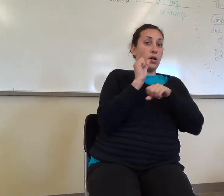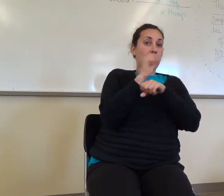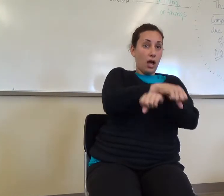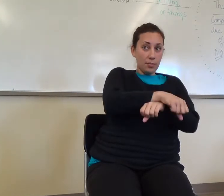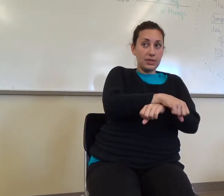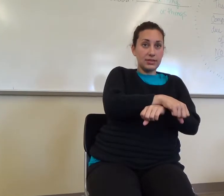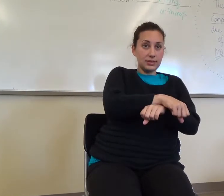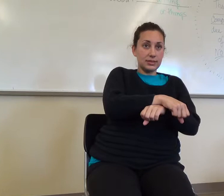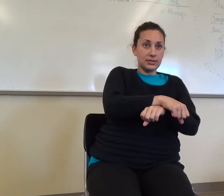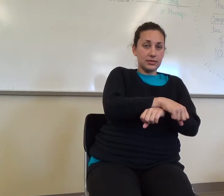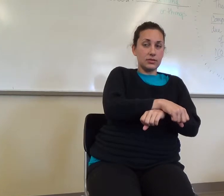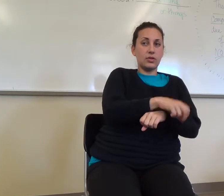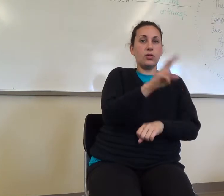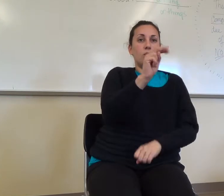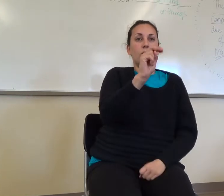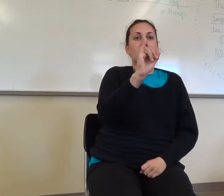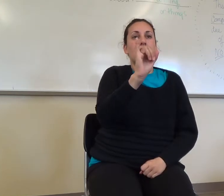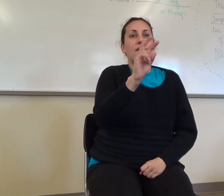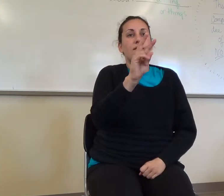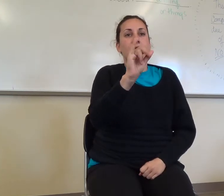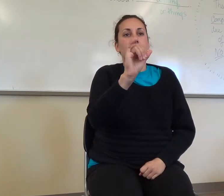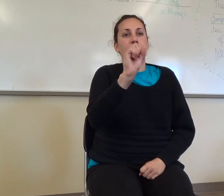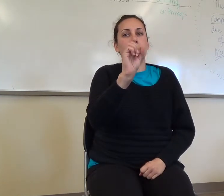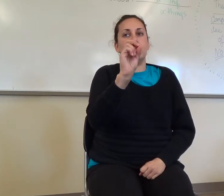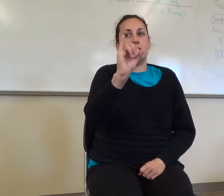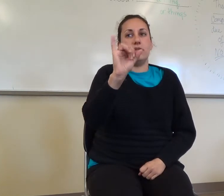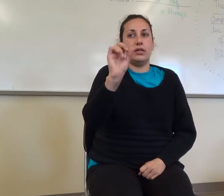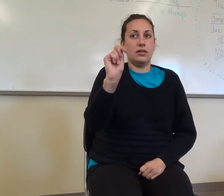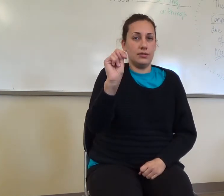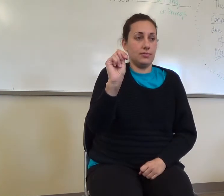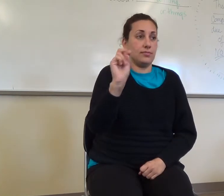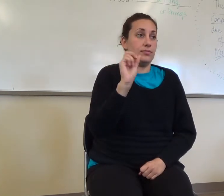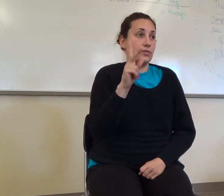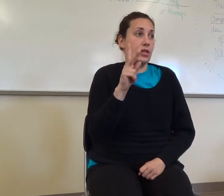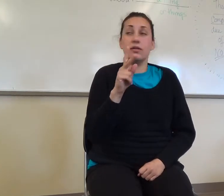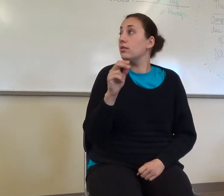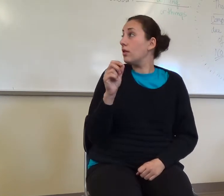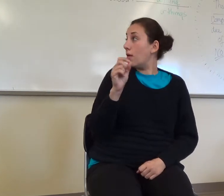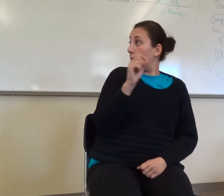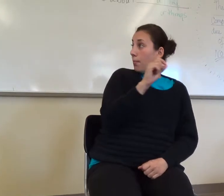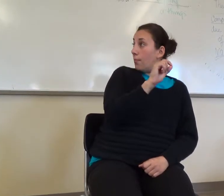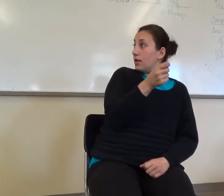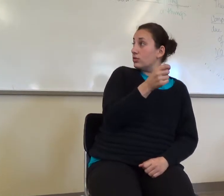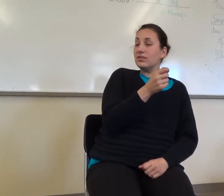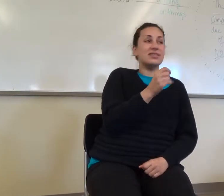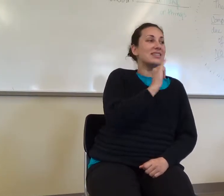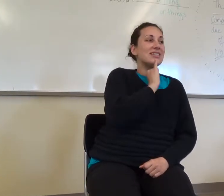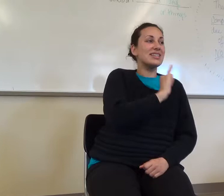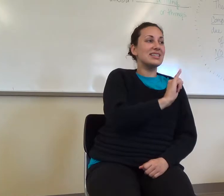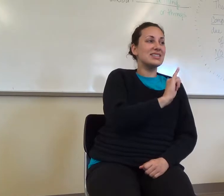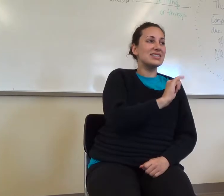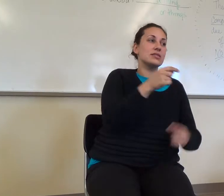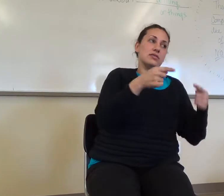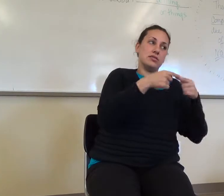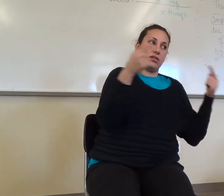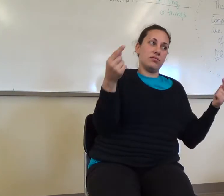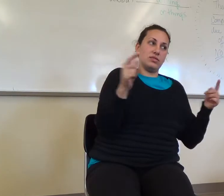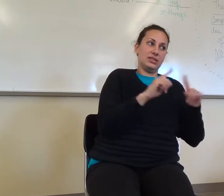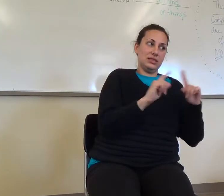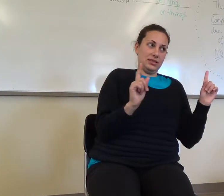Univision. What's the reason for this apostrophe? It's. That's a contraction. So this, what this